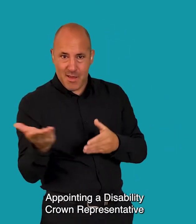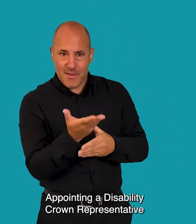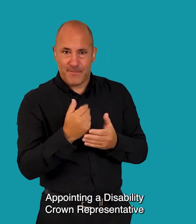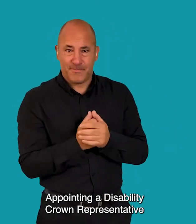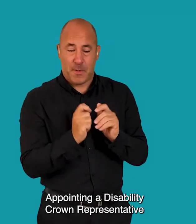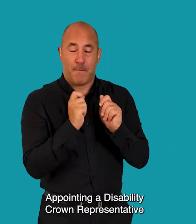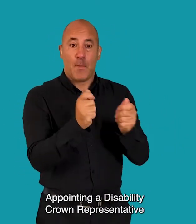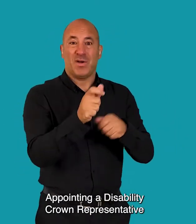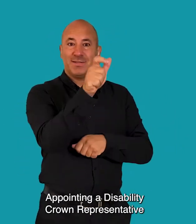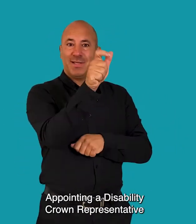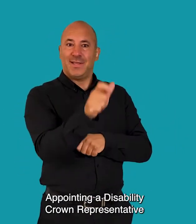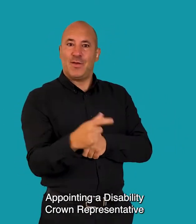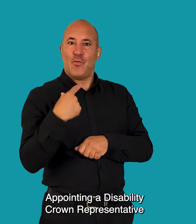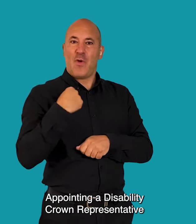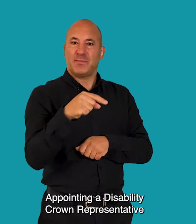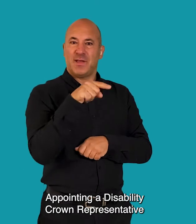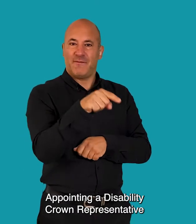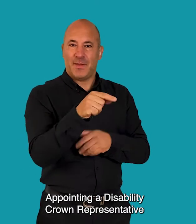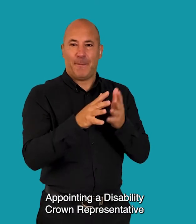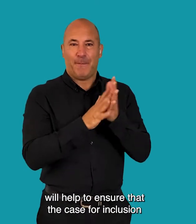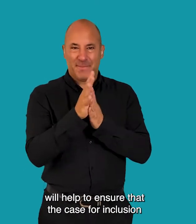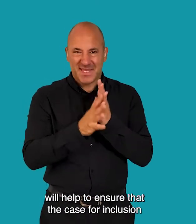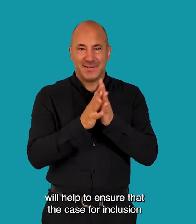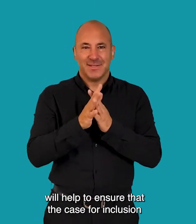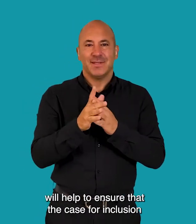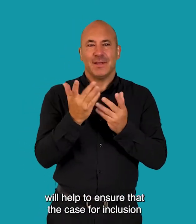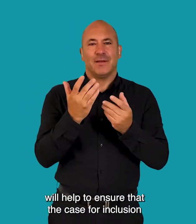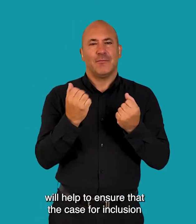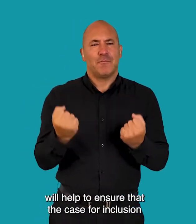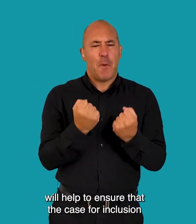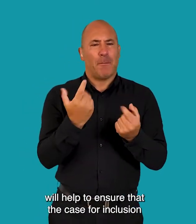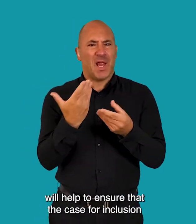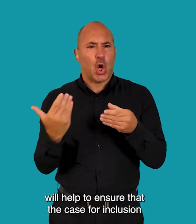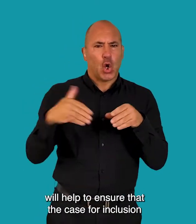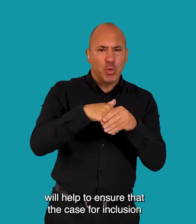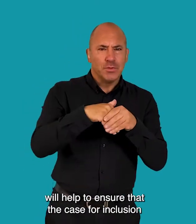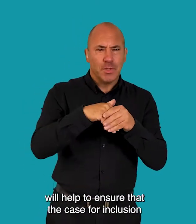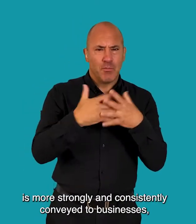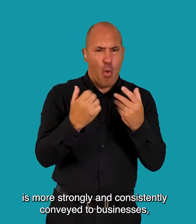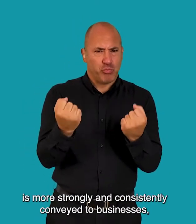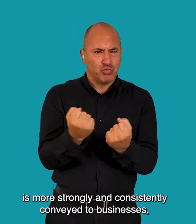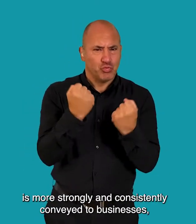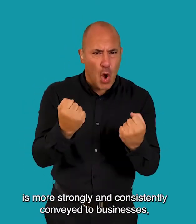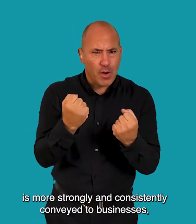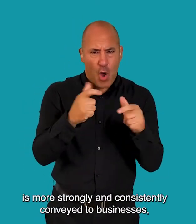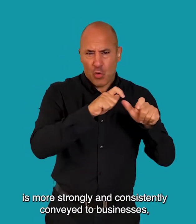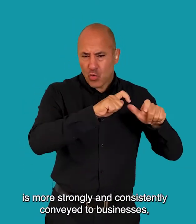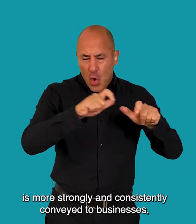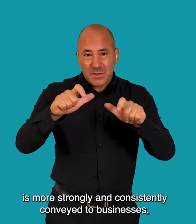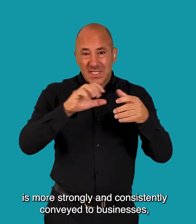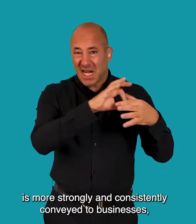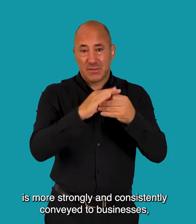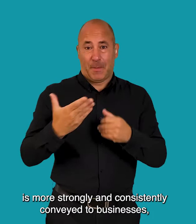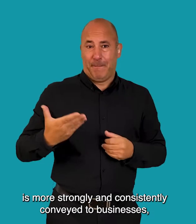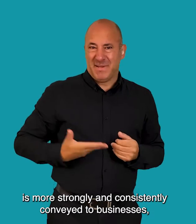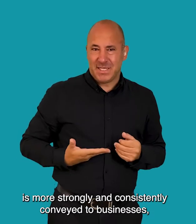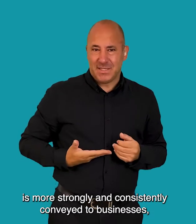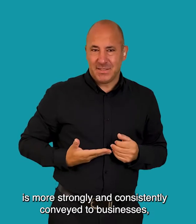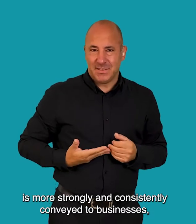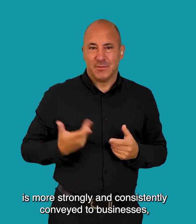a disability Crown representative will help to ensure that the case for inclusion is more strongly and consistently conveyed to